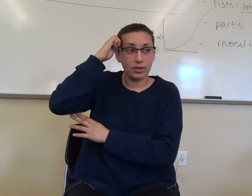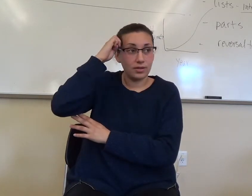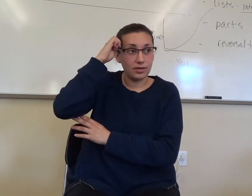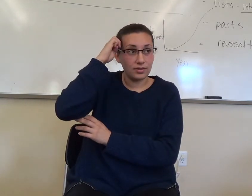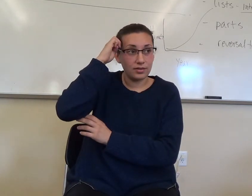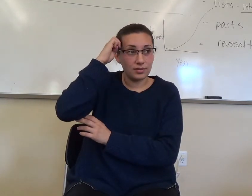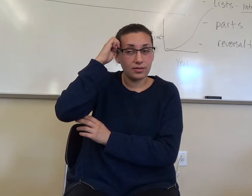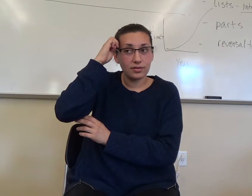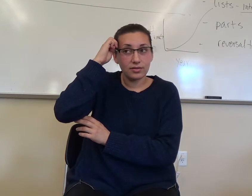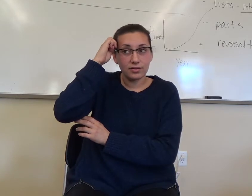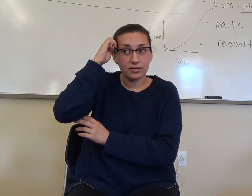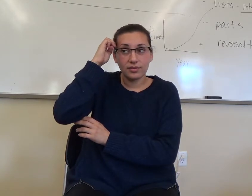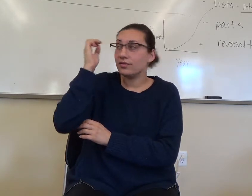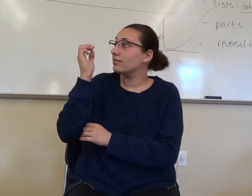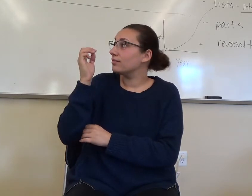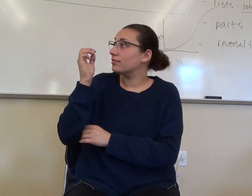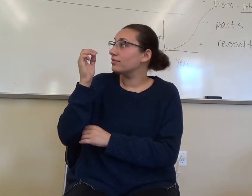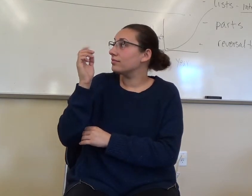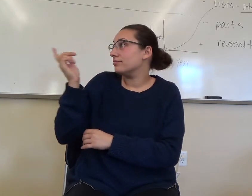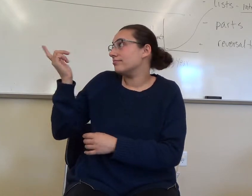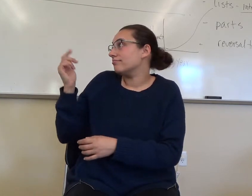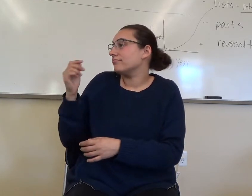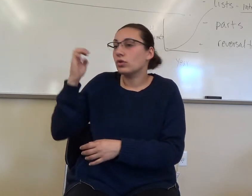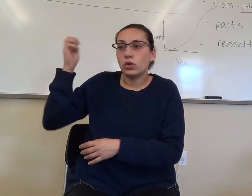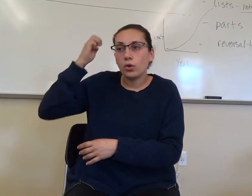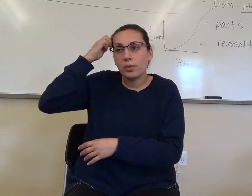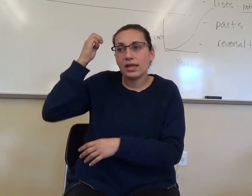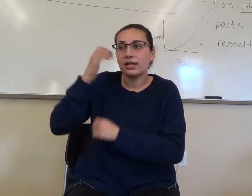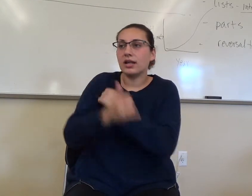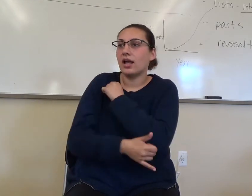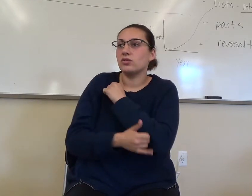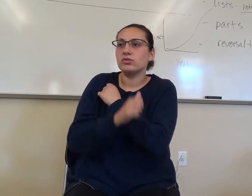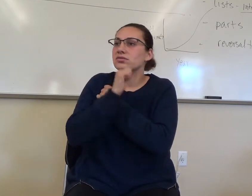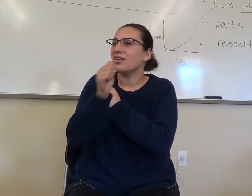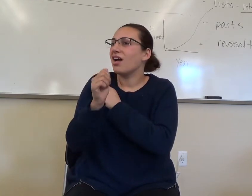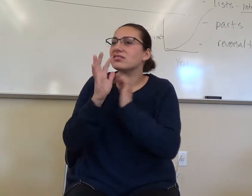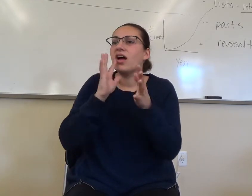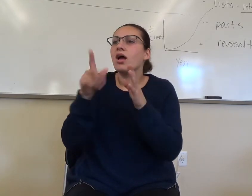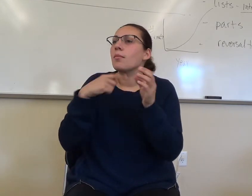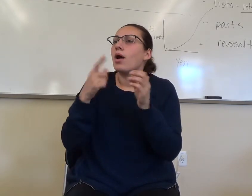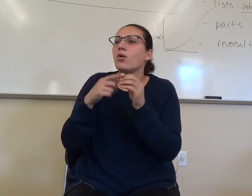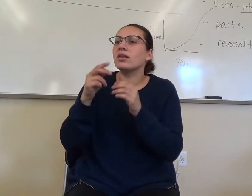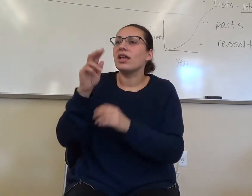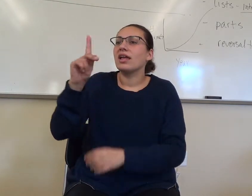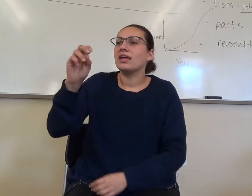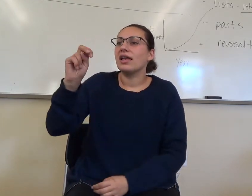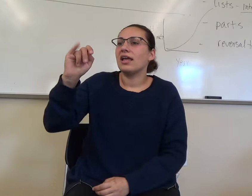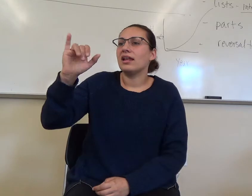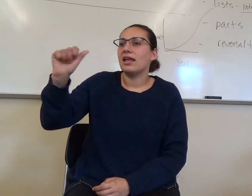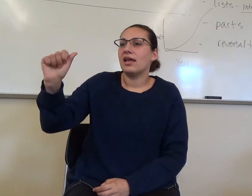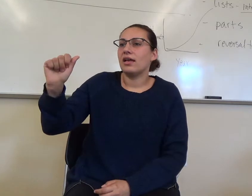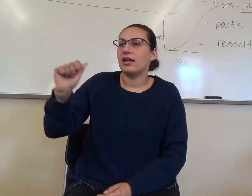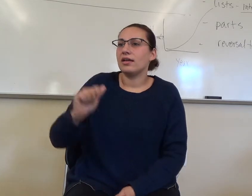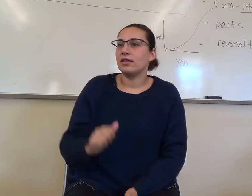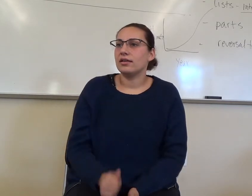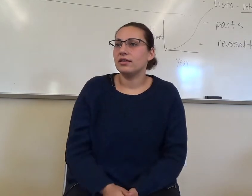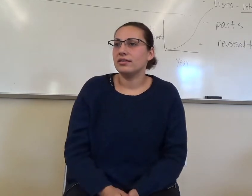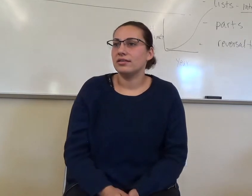It looks like the only examples, they're not giving us Kenya or Rwanda or something. Okay. These